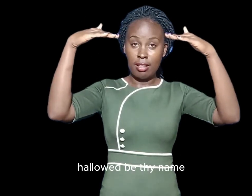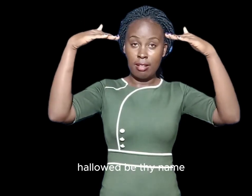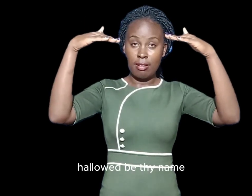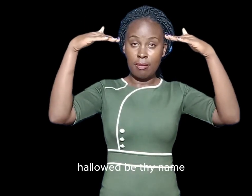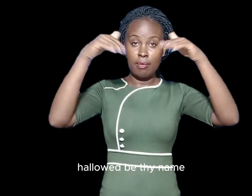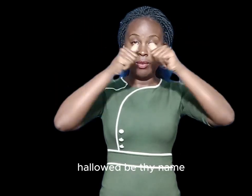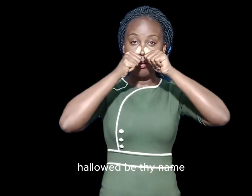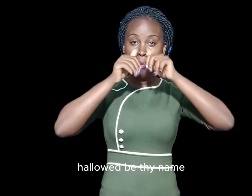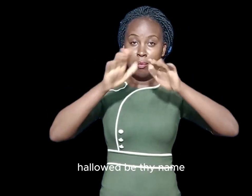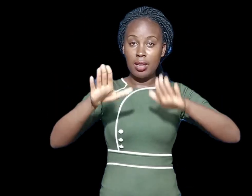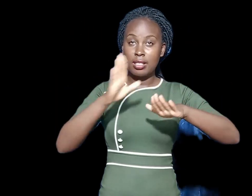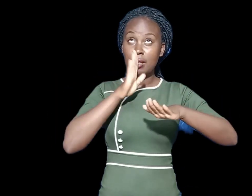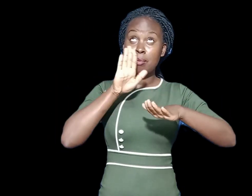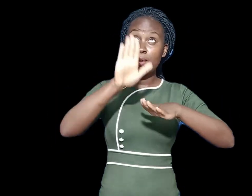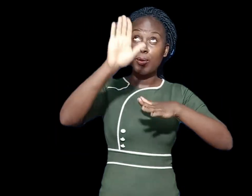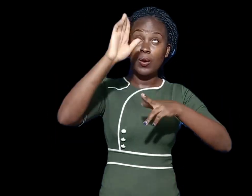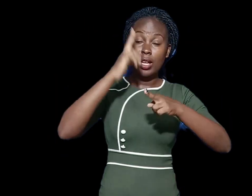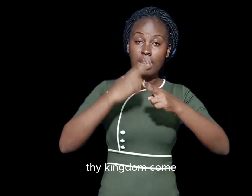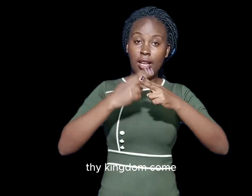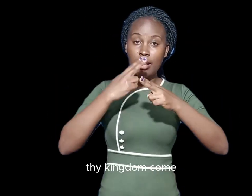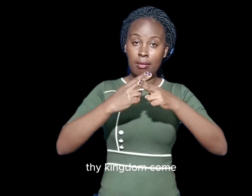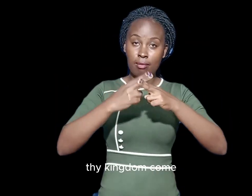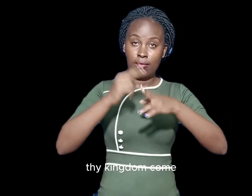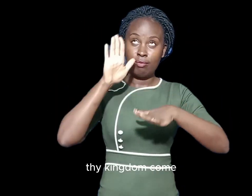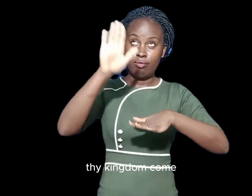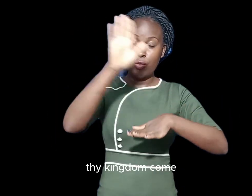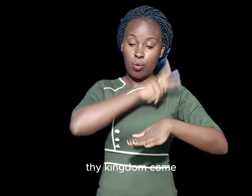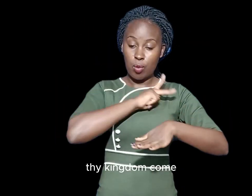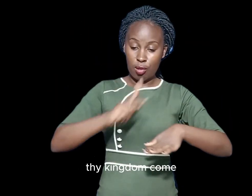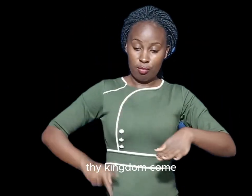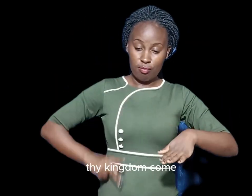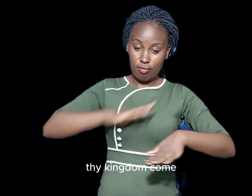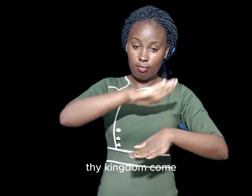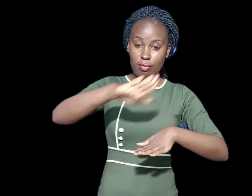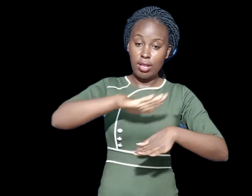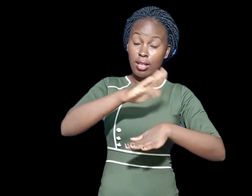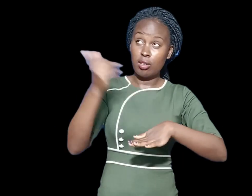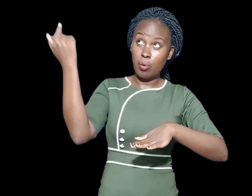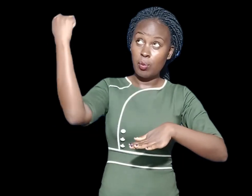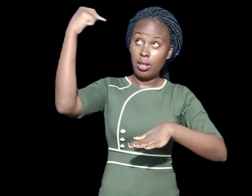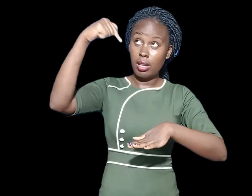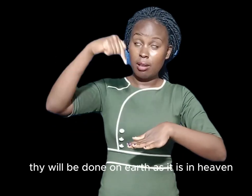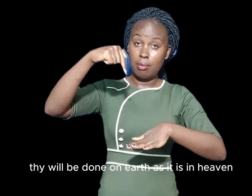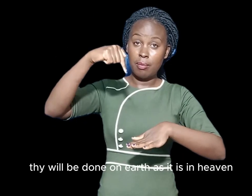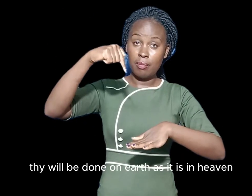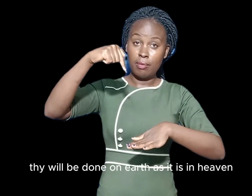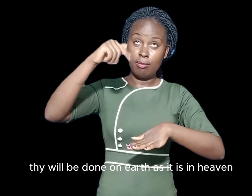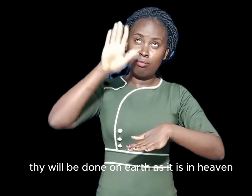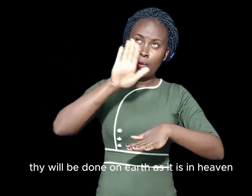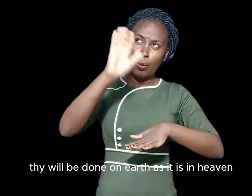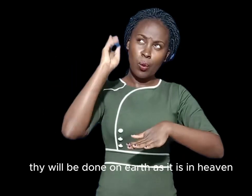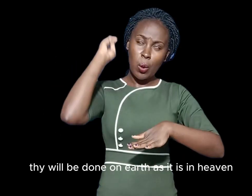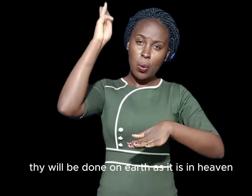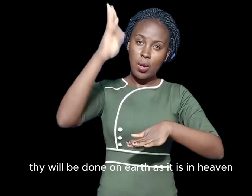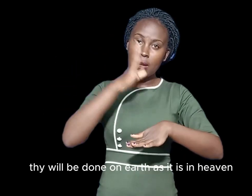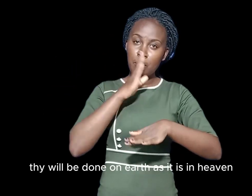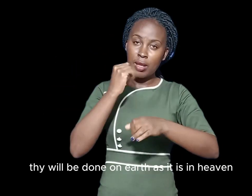thy name Thy kingdom come Thy will be done Thy earth